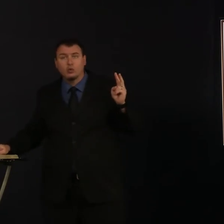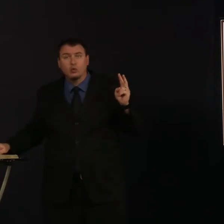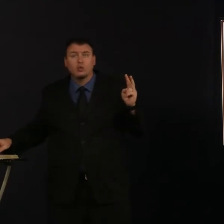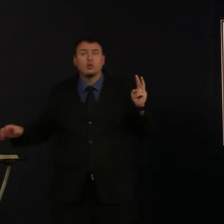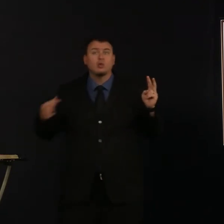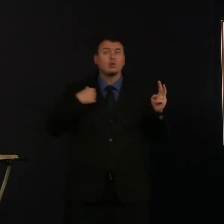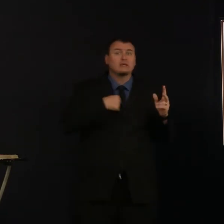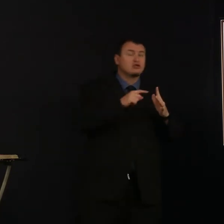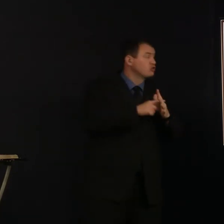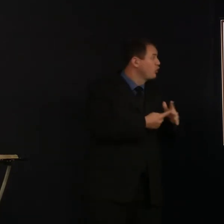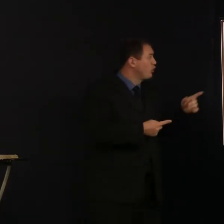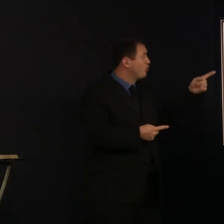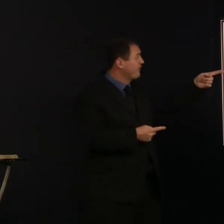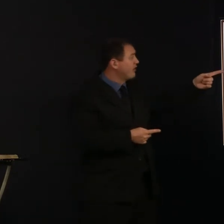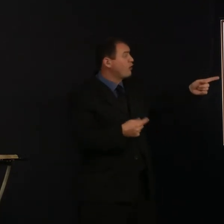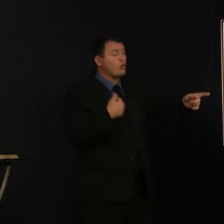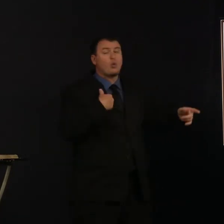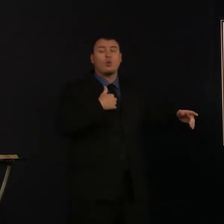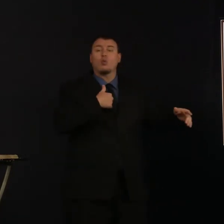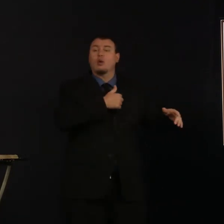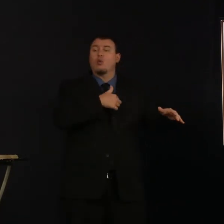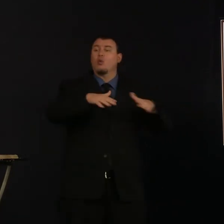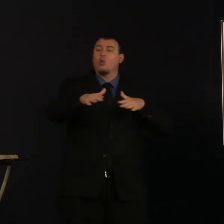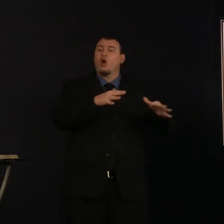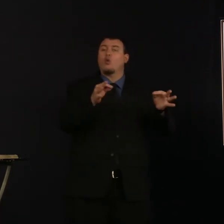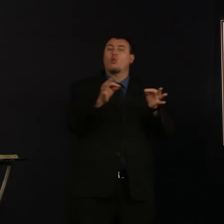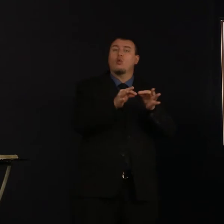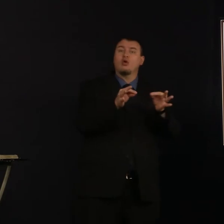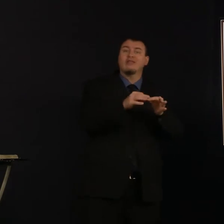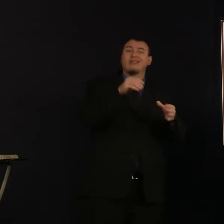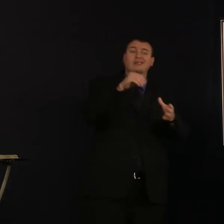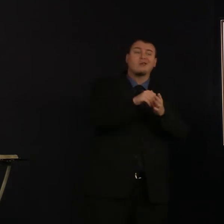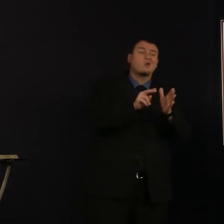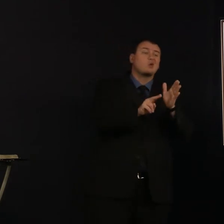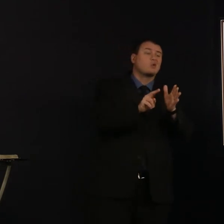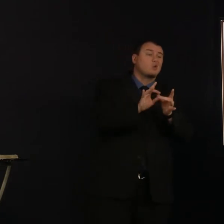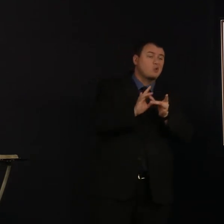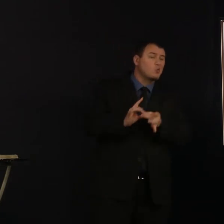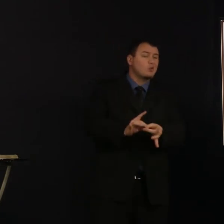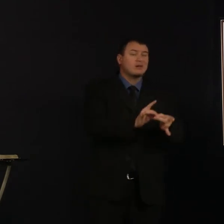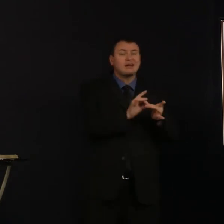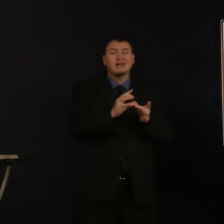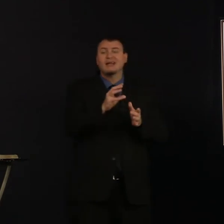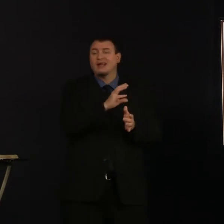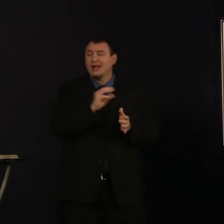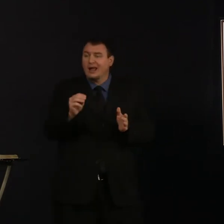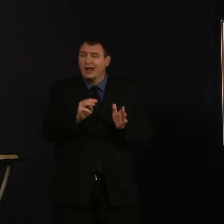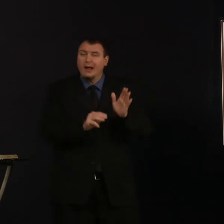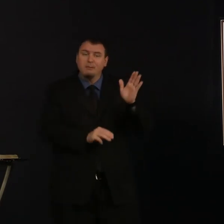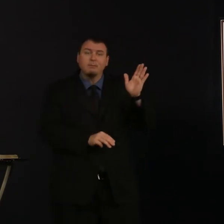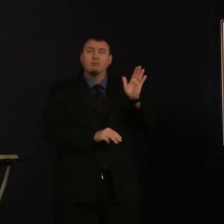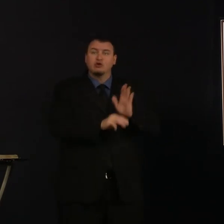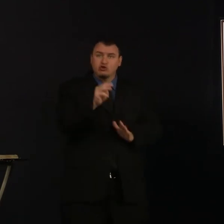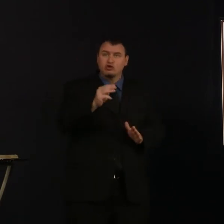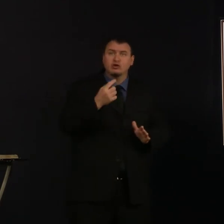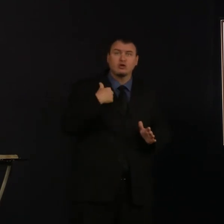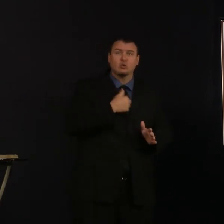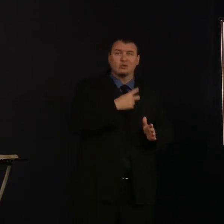2 weeks ago, we talked about walking worthy in unity and maturity.